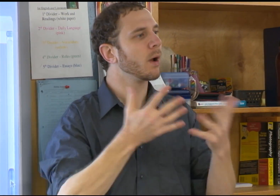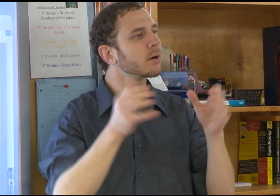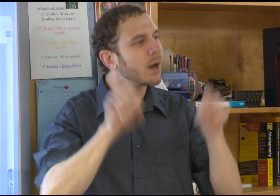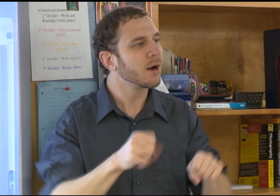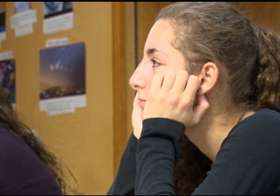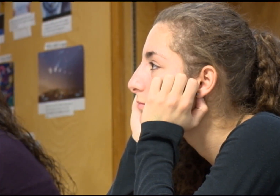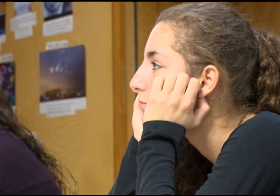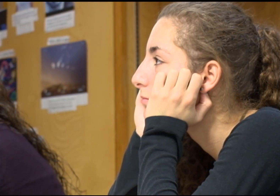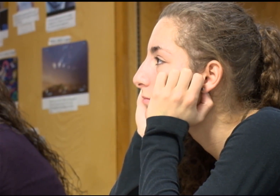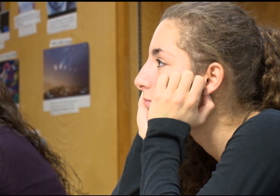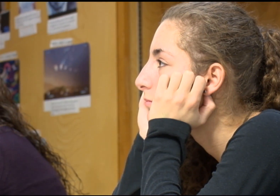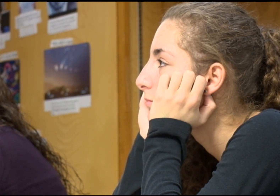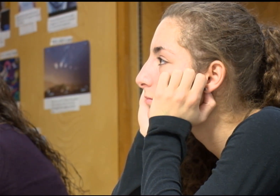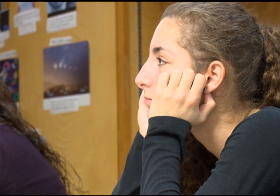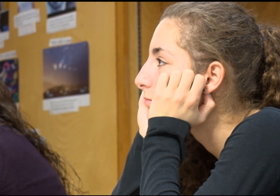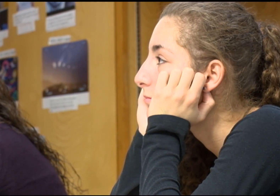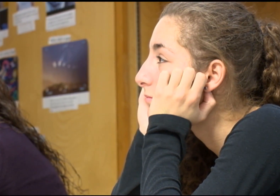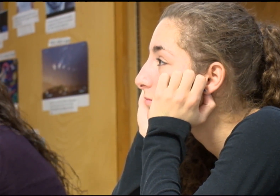school at the Learning Center for the Deaf.